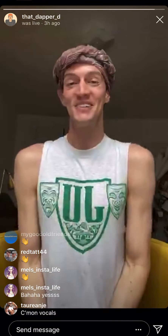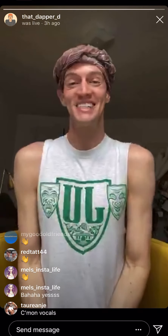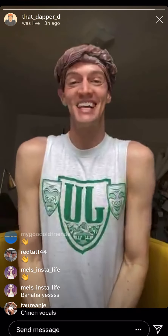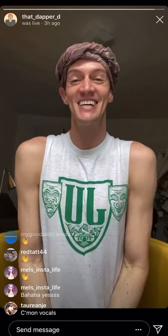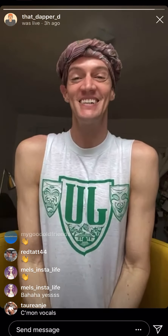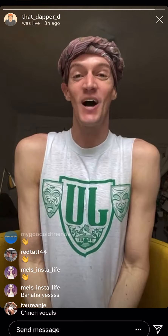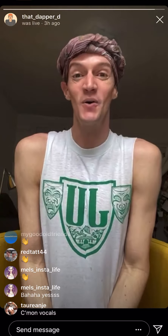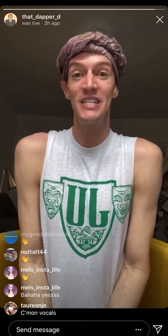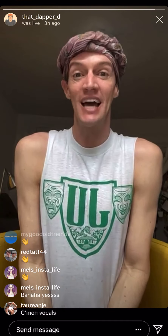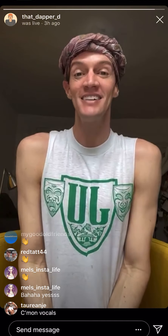stay at a hotel.